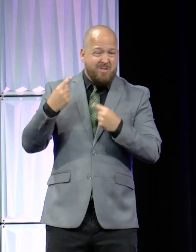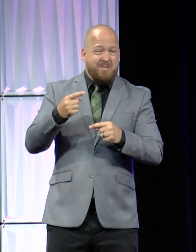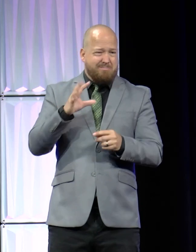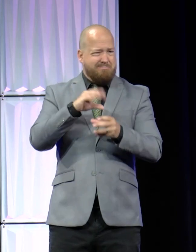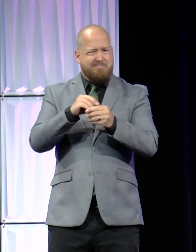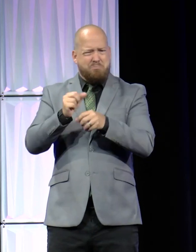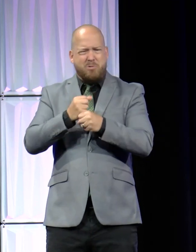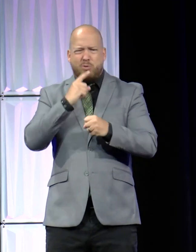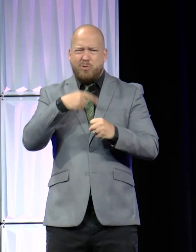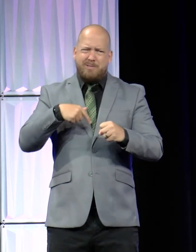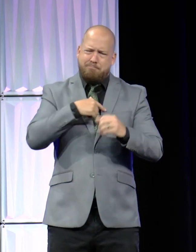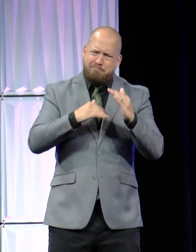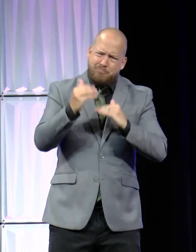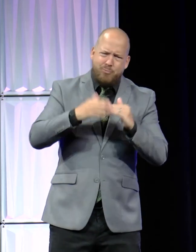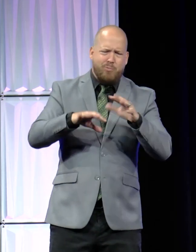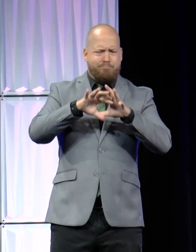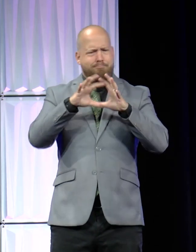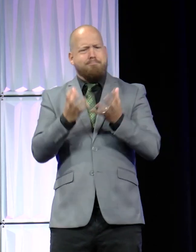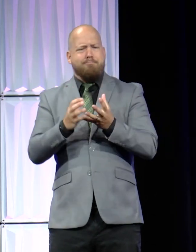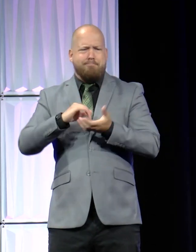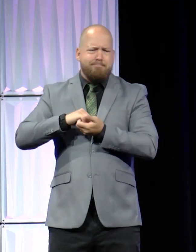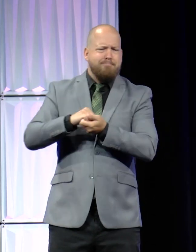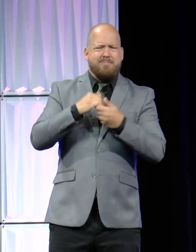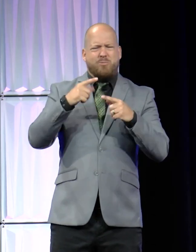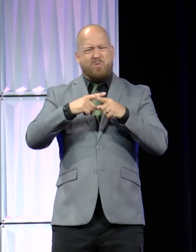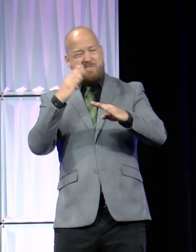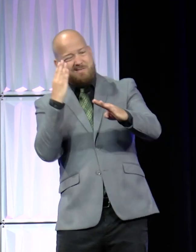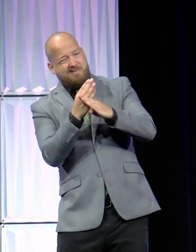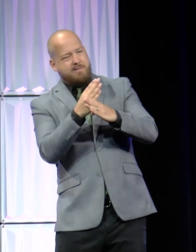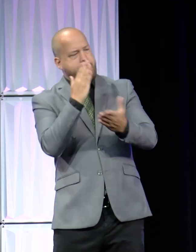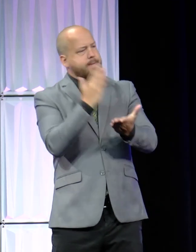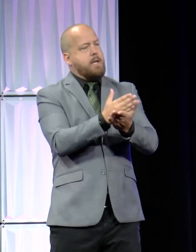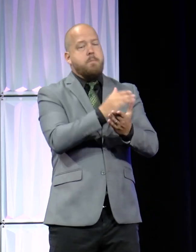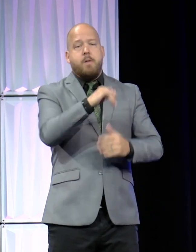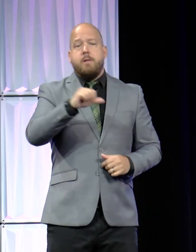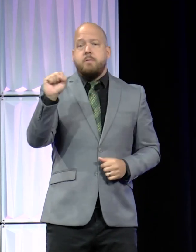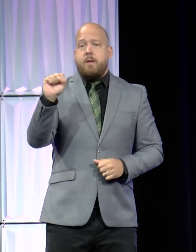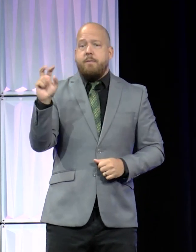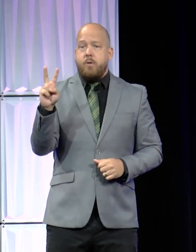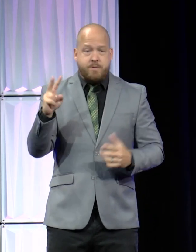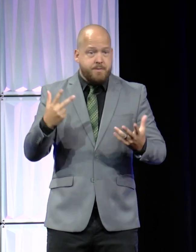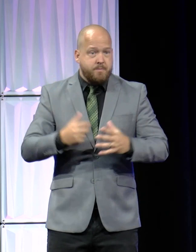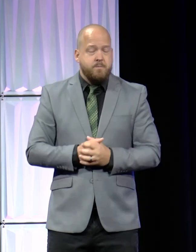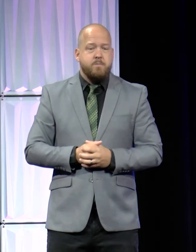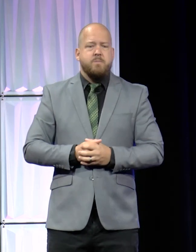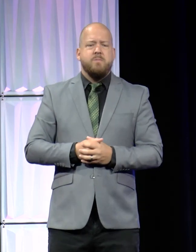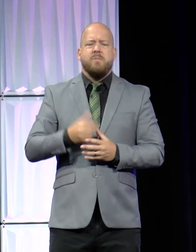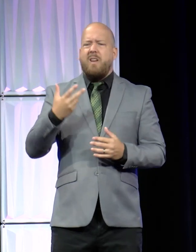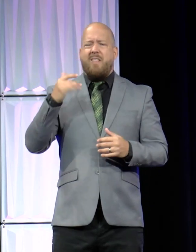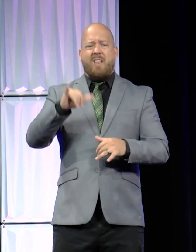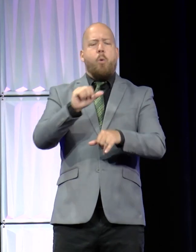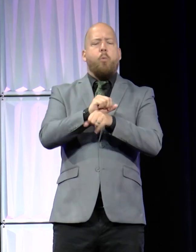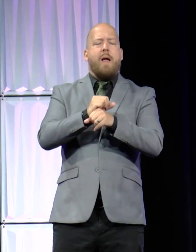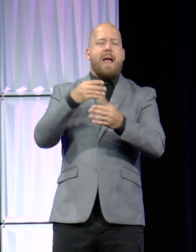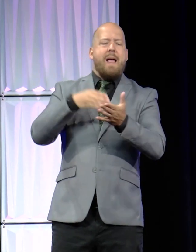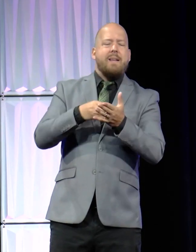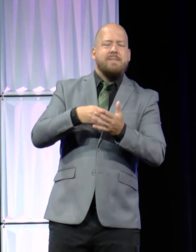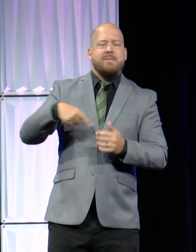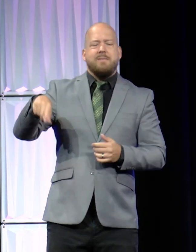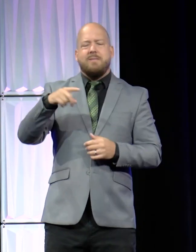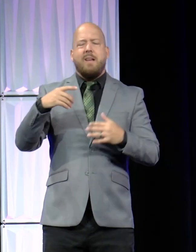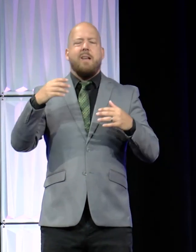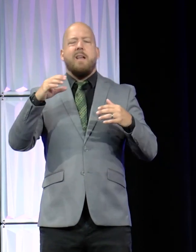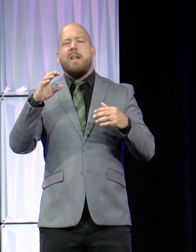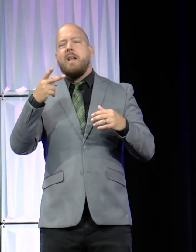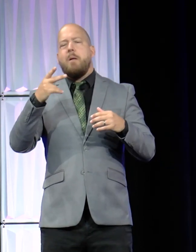violence. Even as we did this work, you did this work amidst a global public health emergency that presented unique and